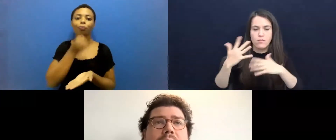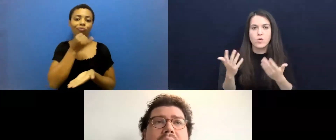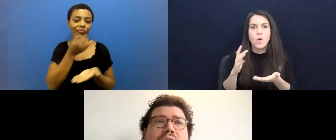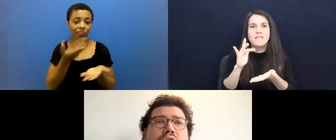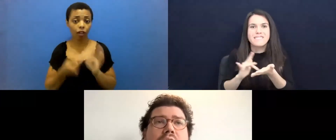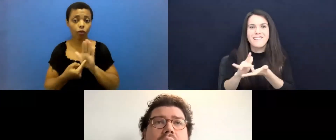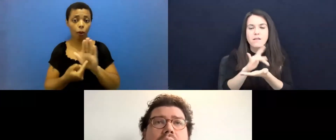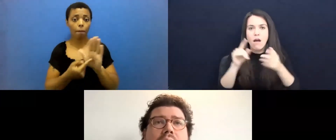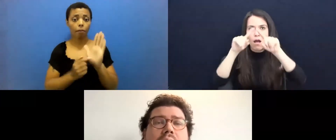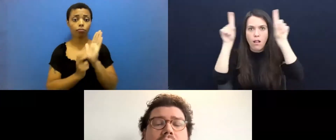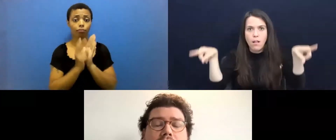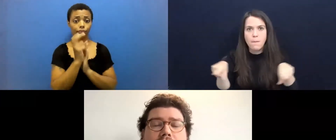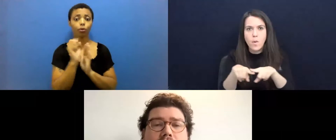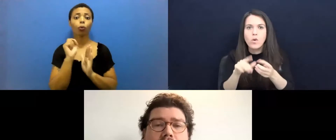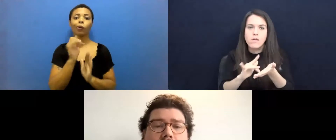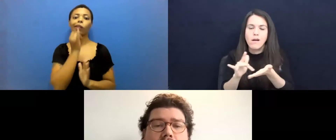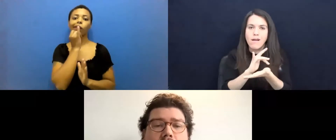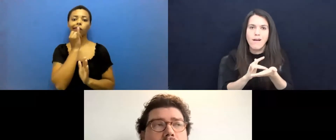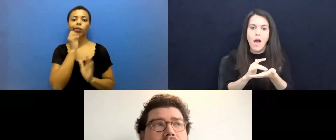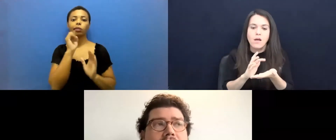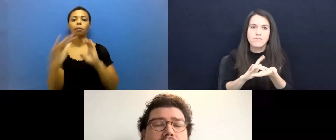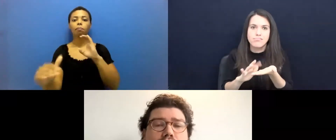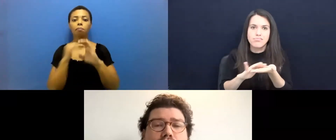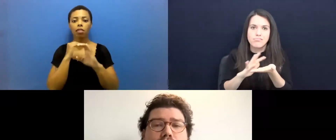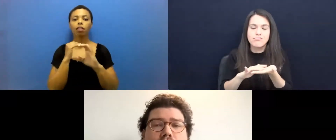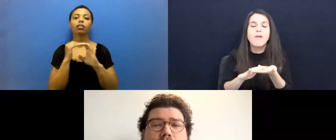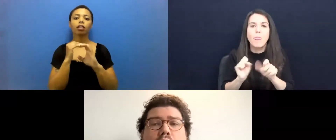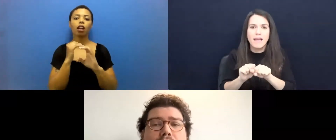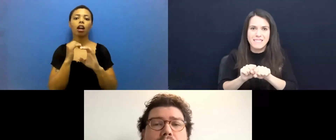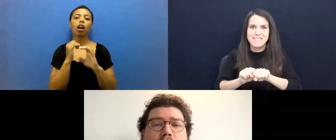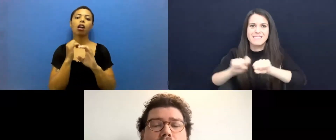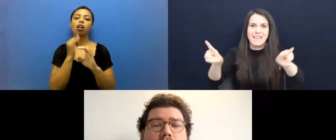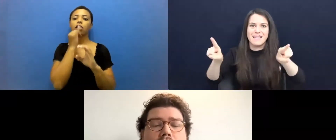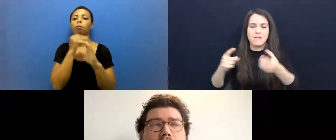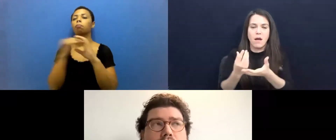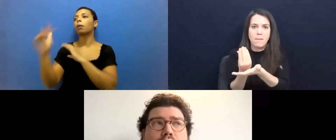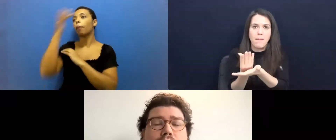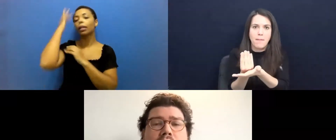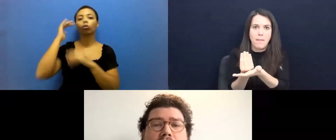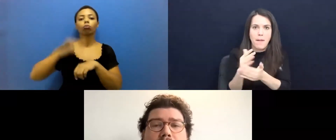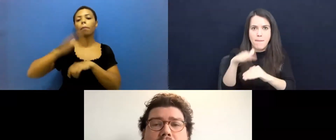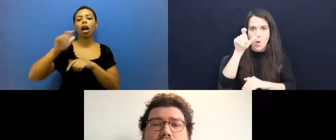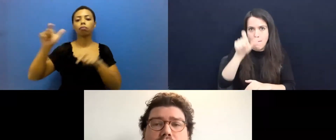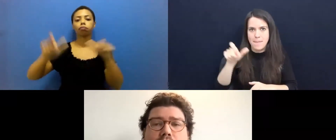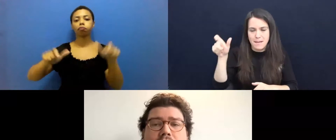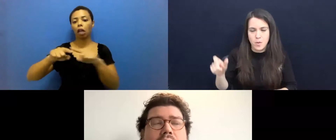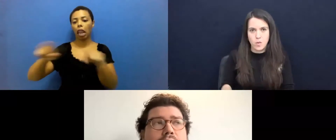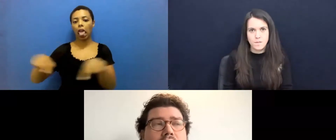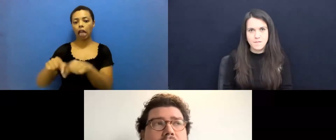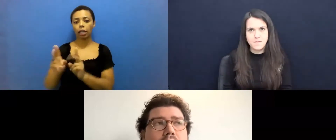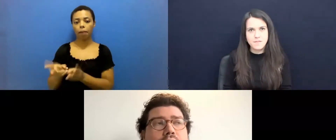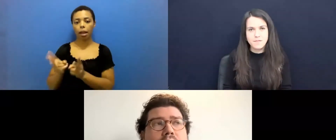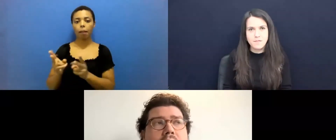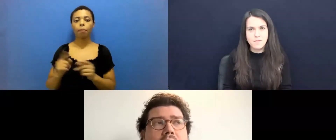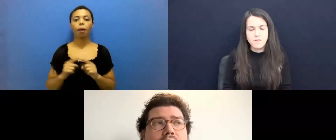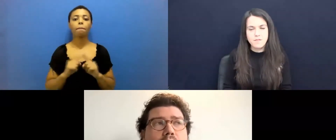can send a message that then is sent to more people in the room. But also, if, for